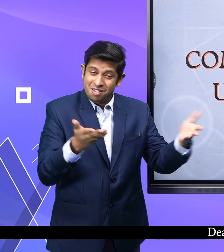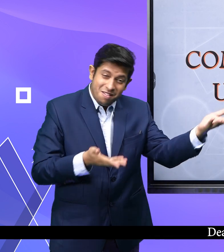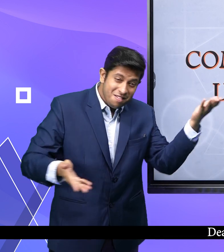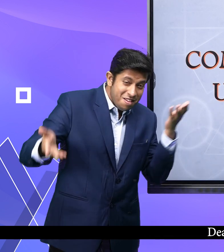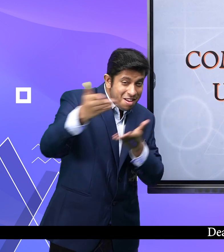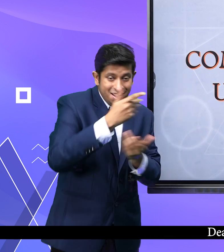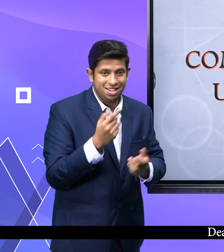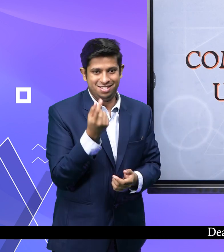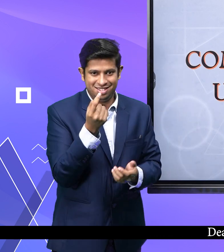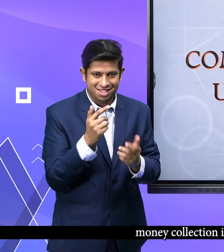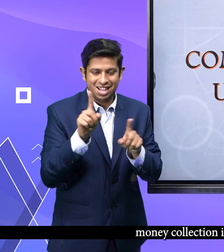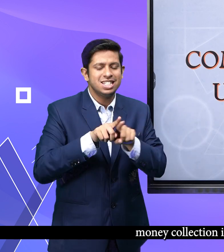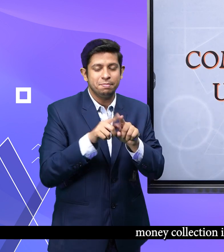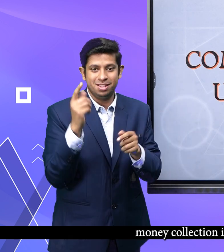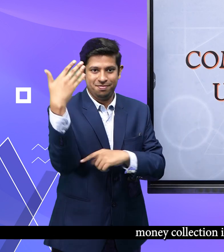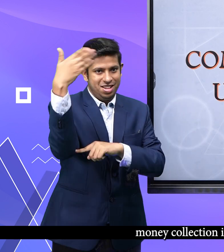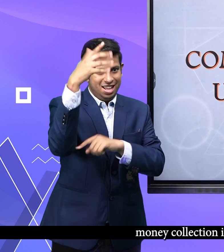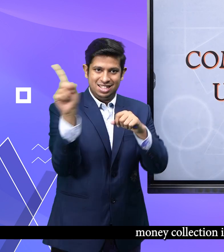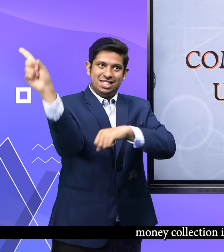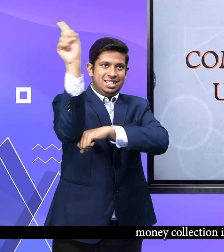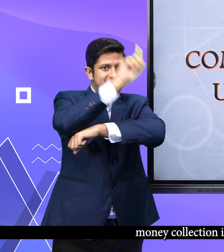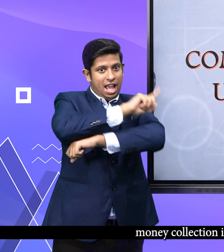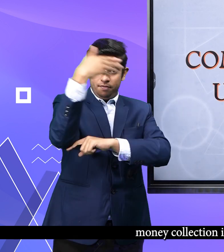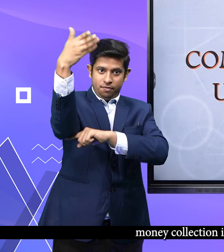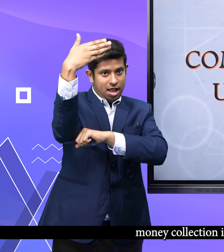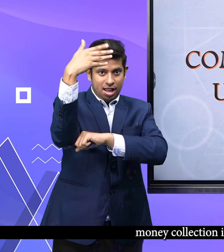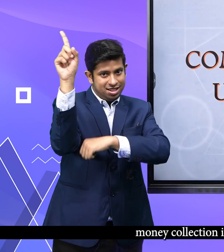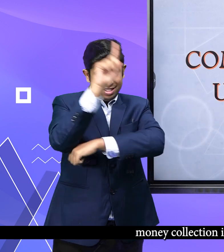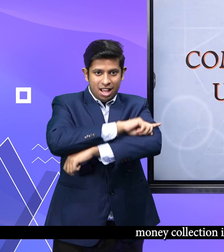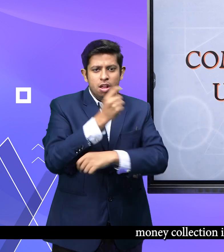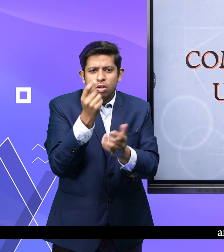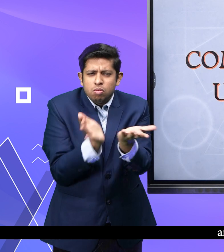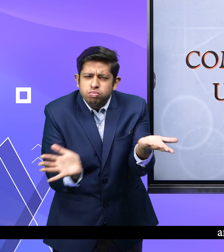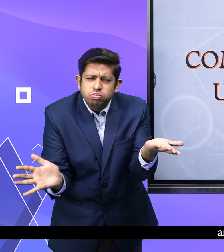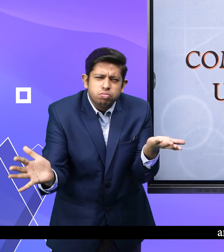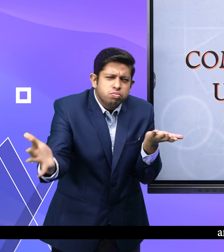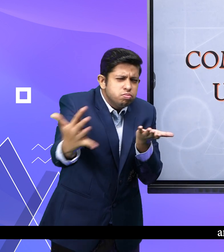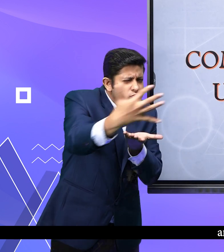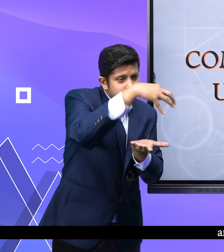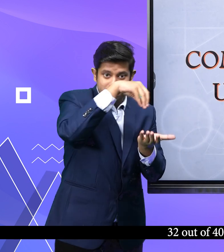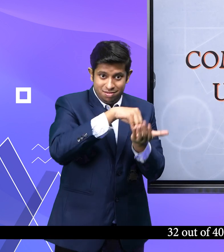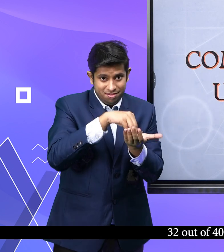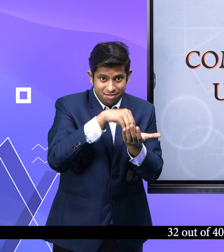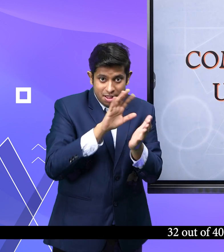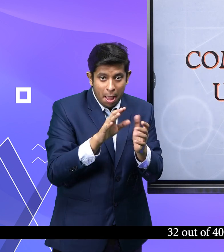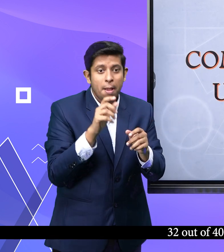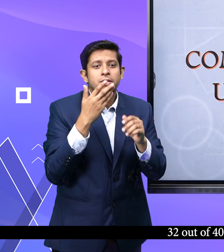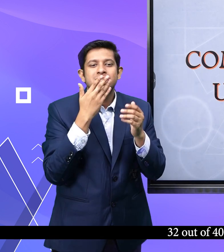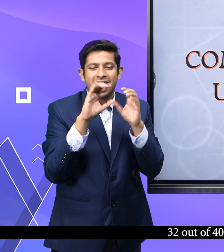Dear children, money collection is being made for Flag Day and so far 32 out of 40